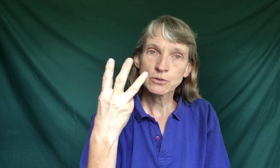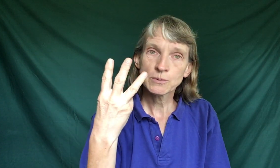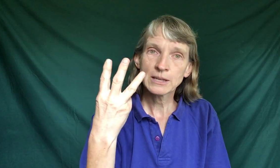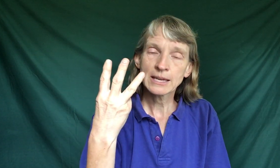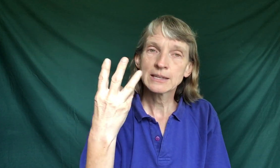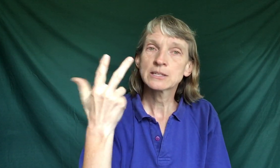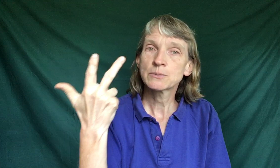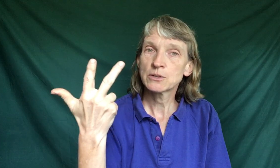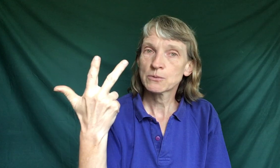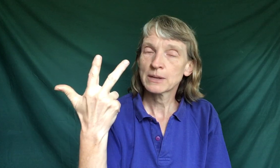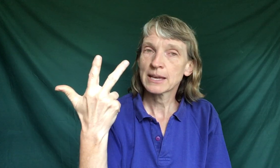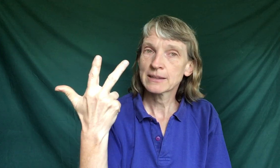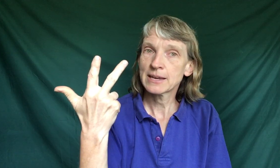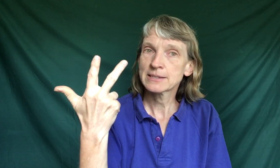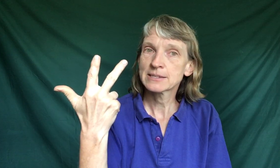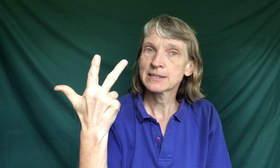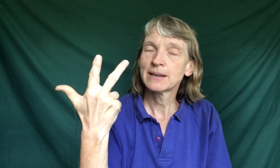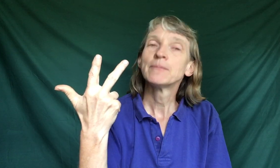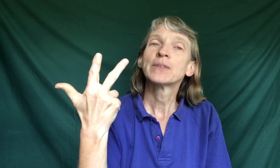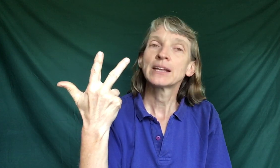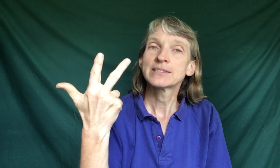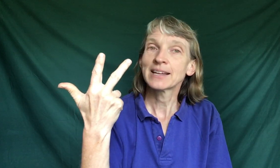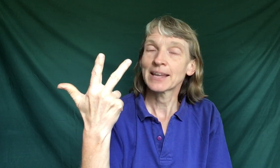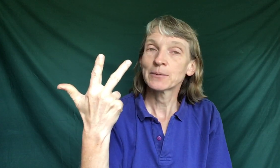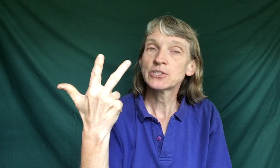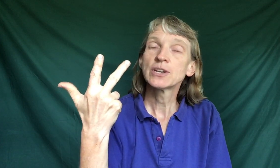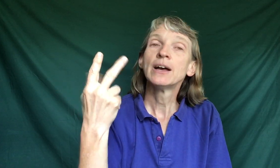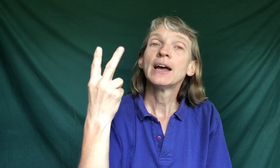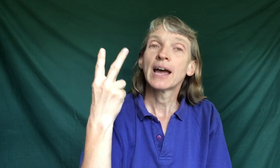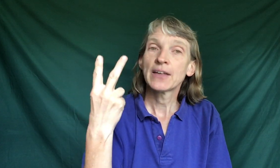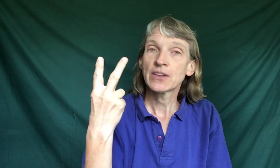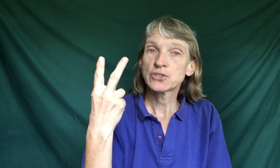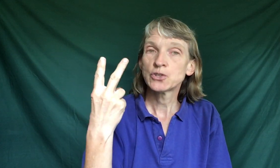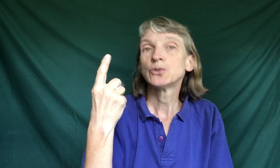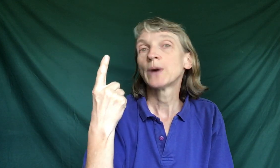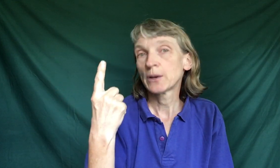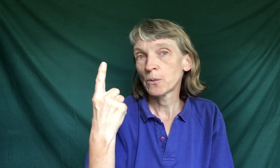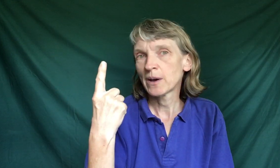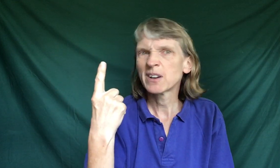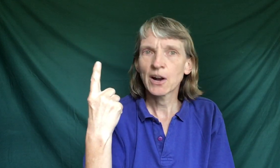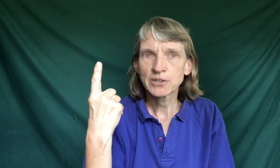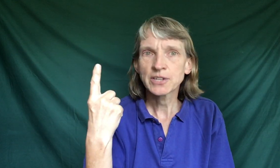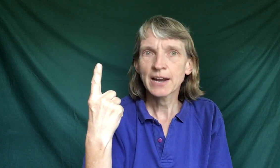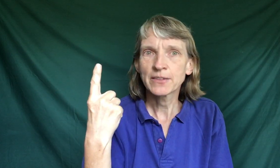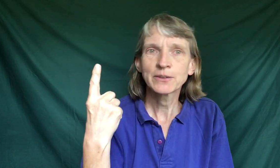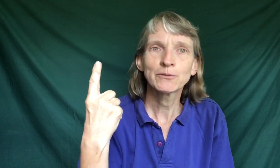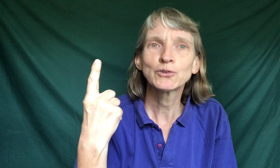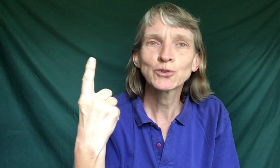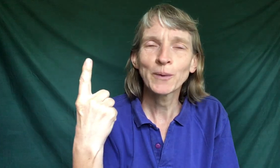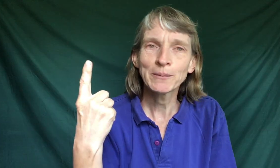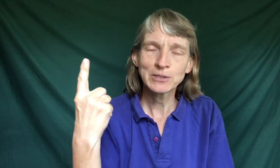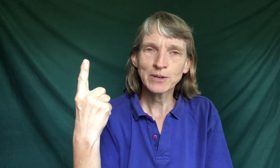three like this. We do three like this in sign language. And then two and one are kind of the usual way we do